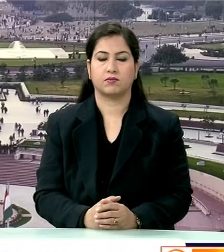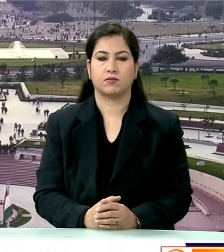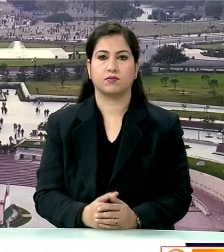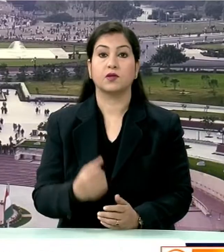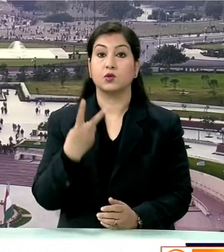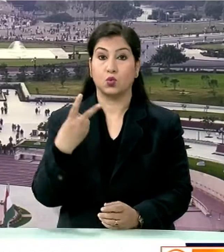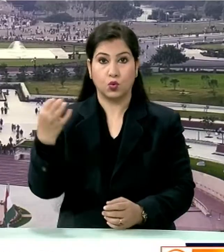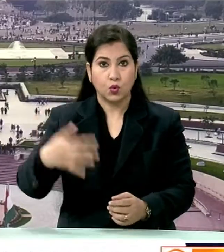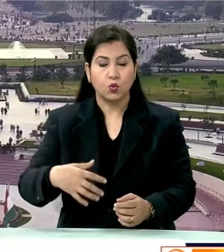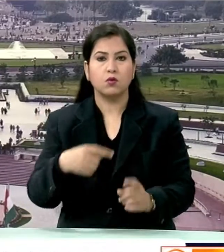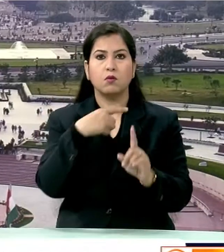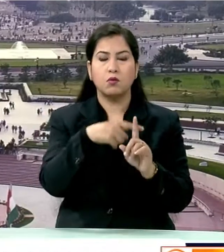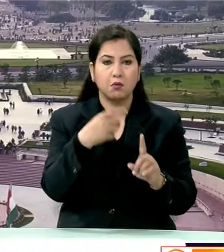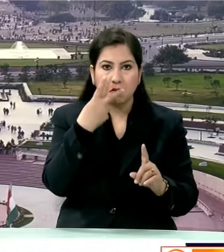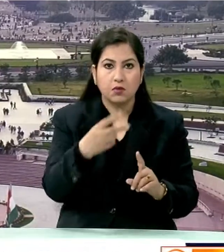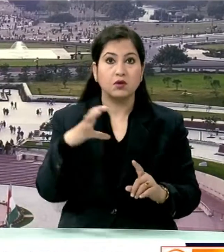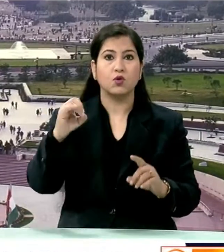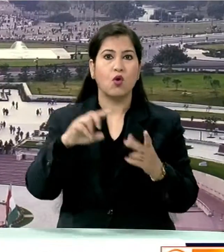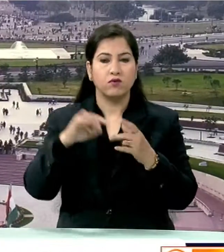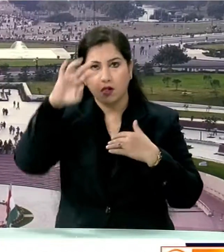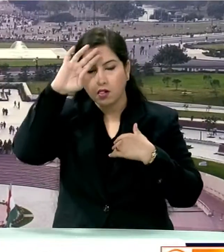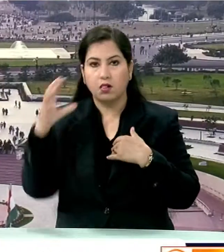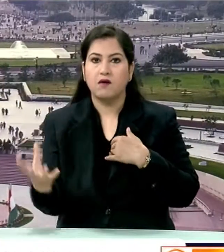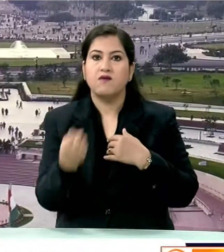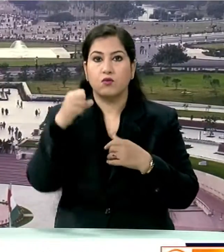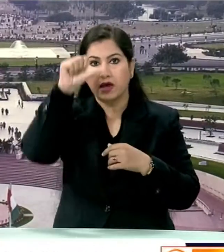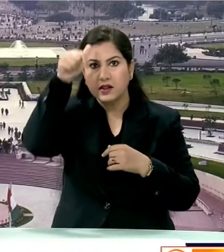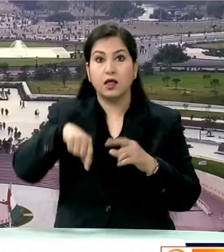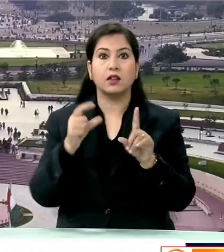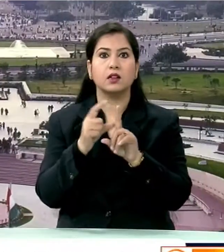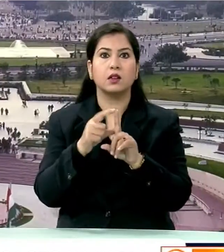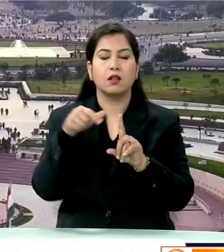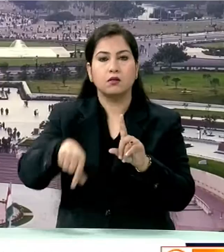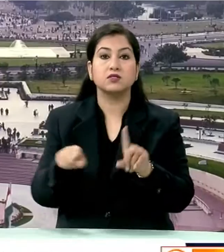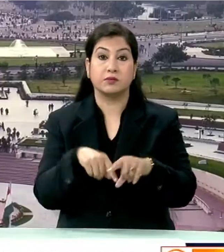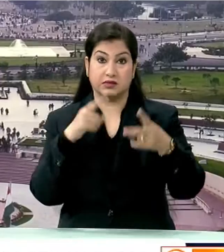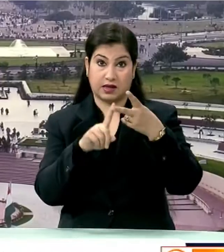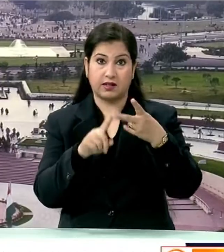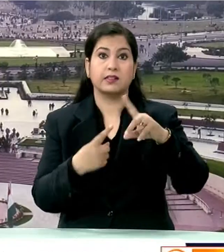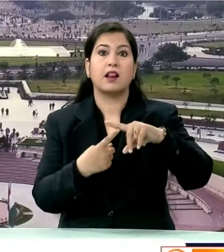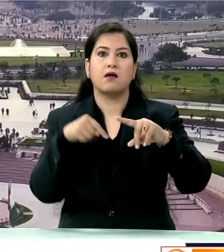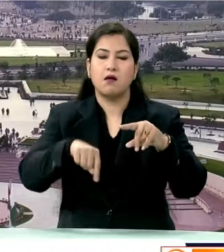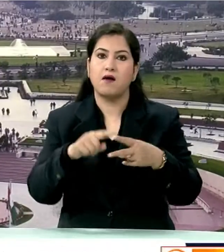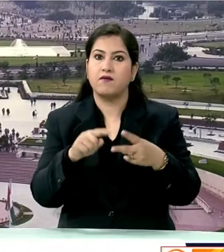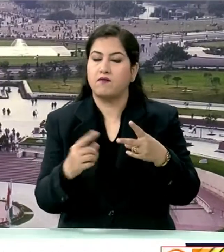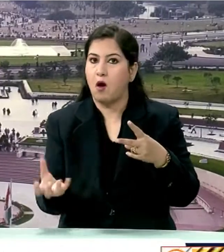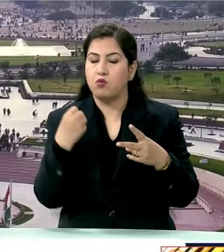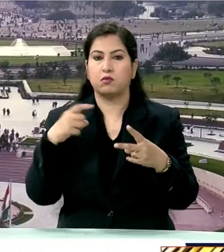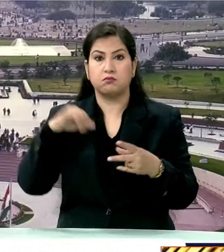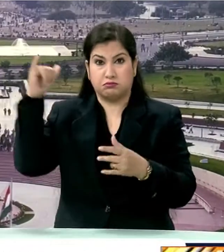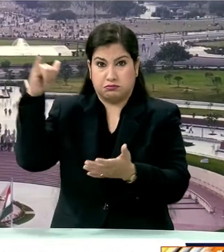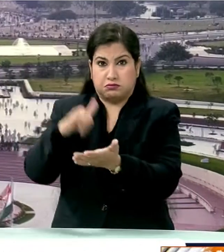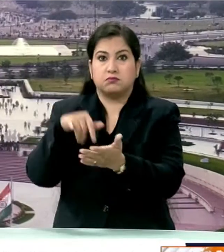Two new positive cases of COVID-19 reported in India, one in New Delhi and second in Telangana. One Italian tourist also suspected to